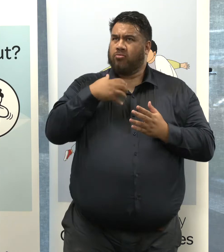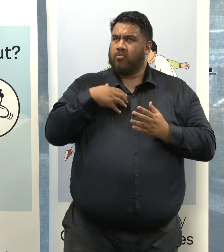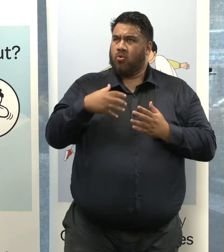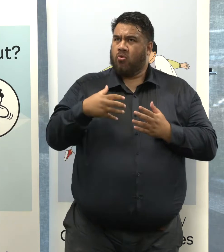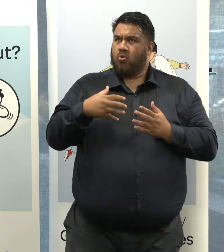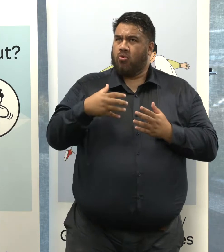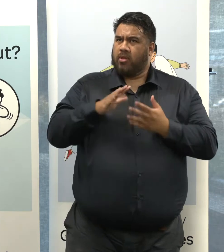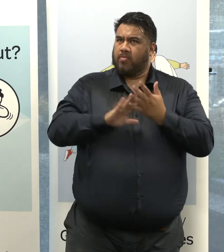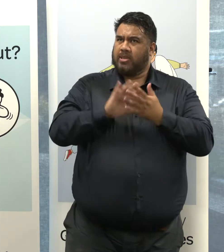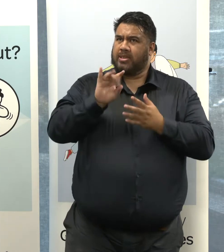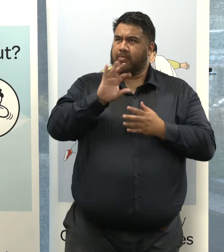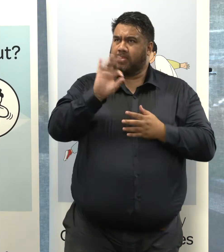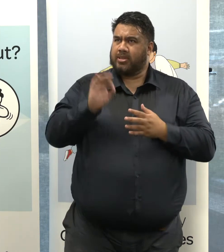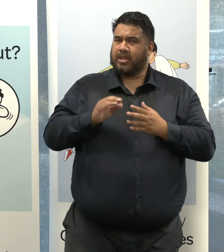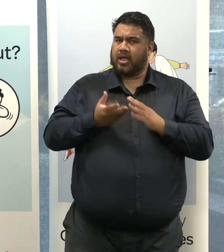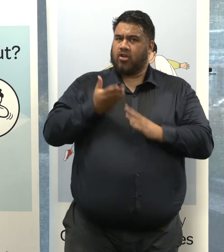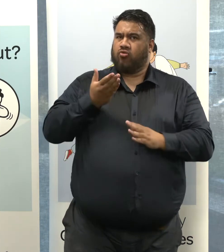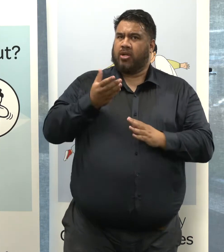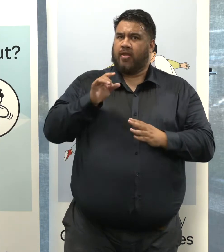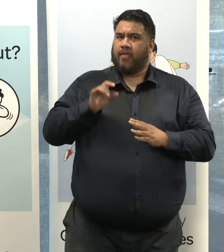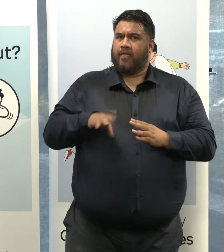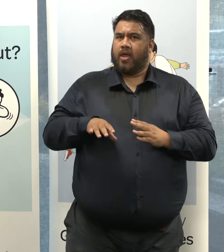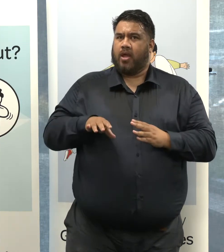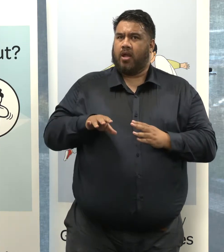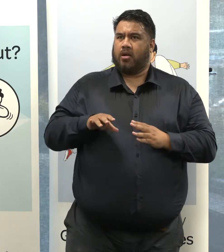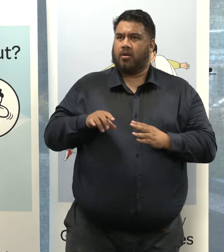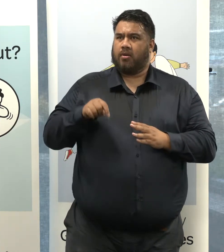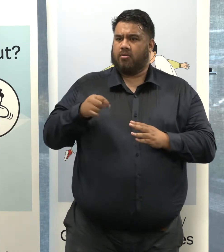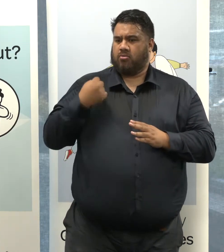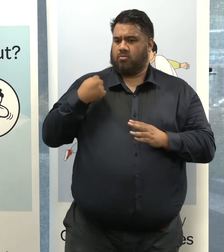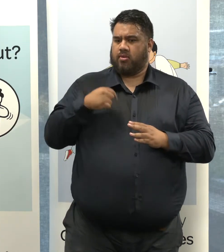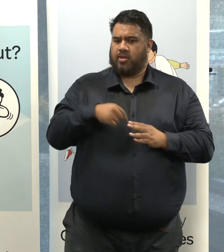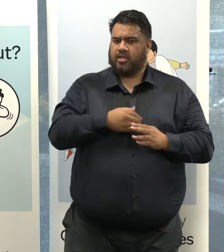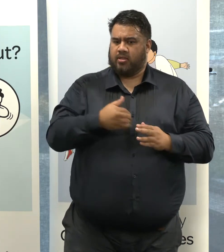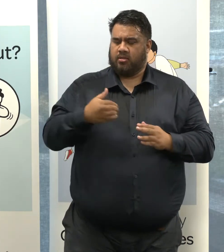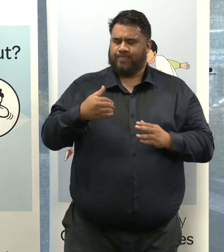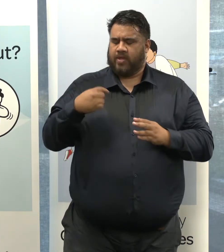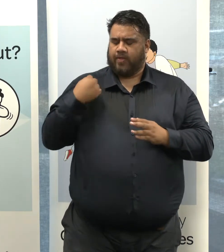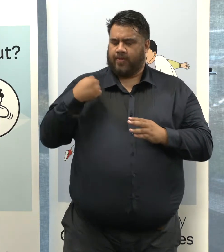a 10% increase on the previous high from earlier this week?